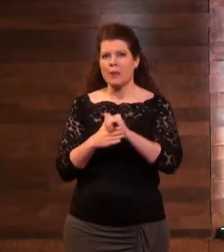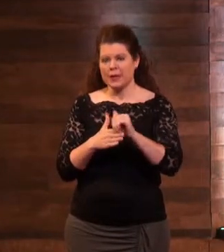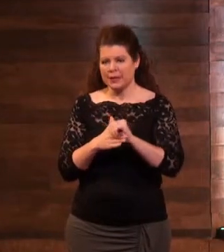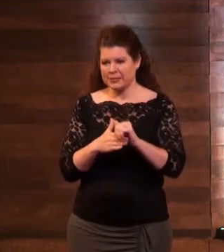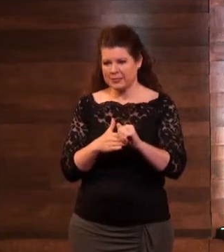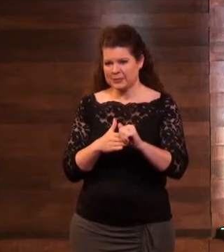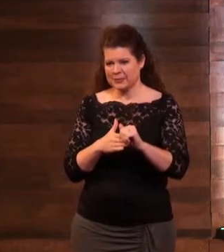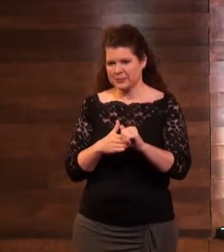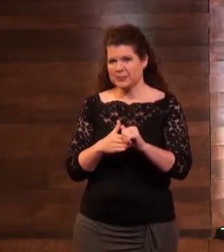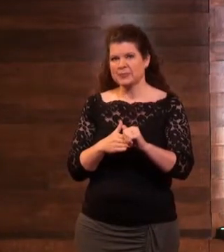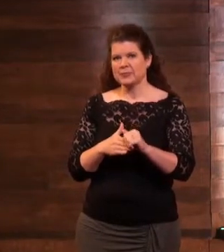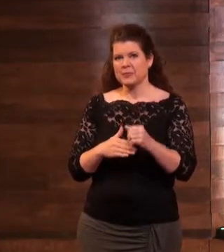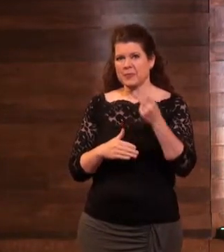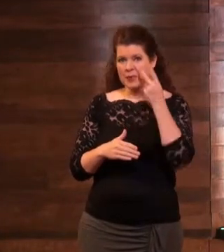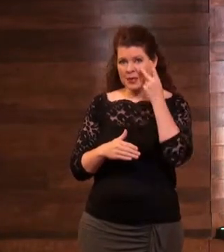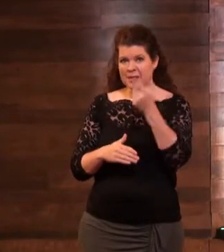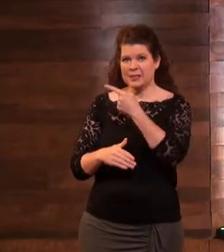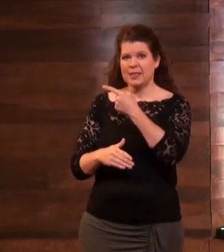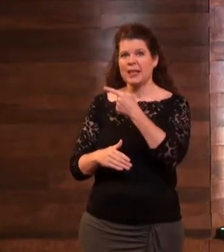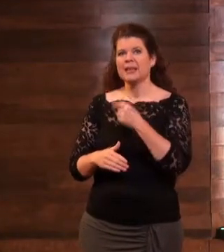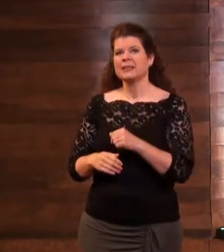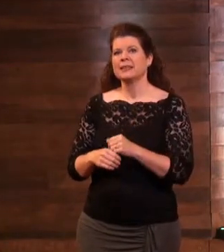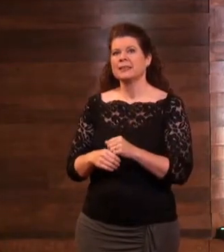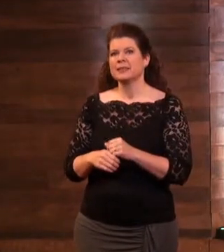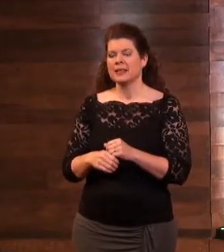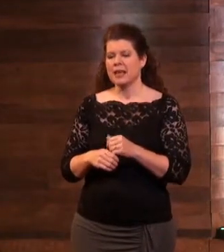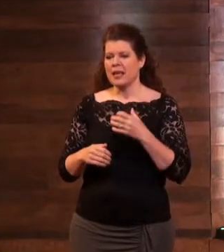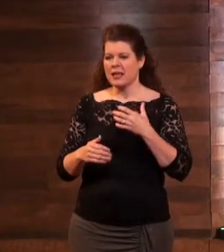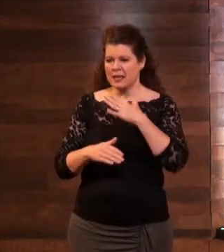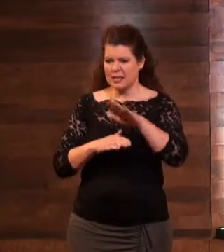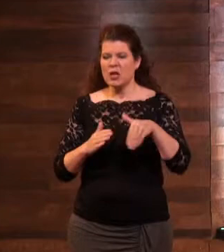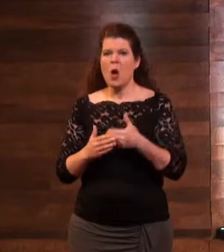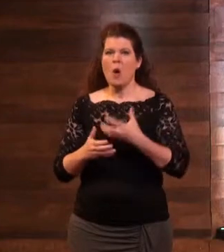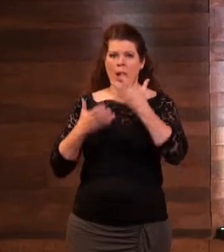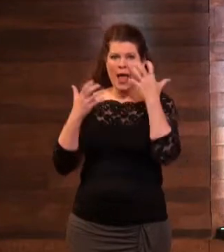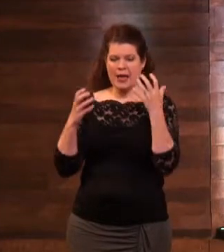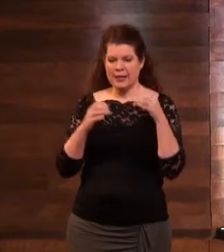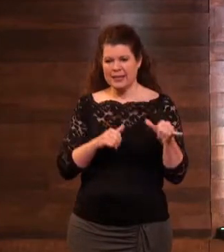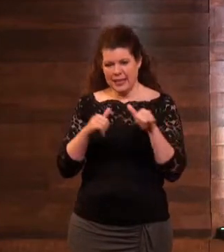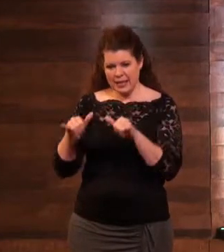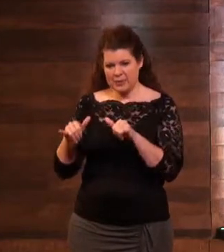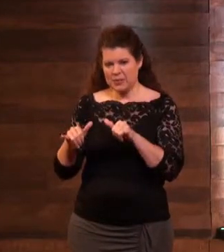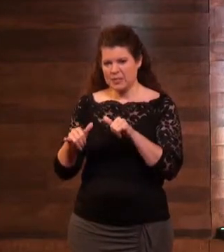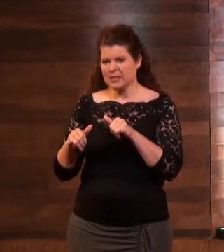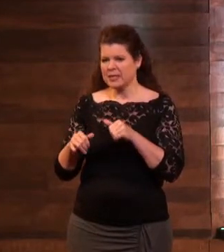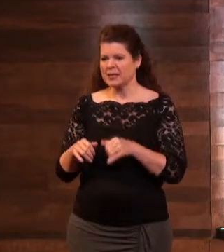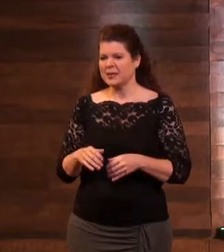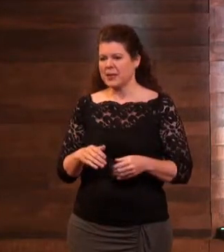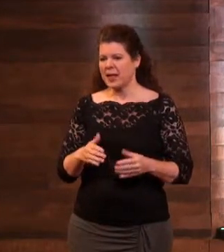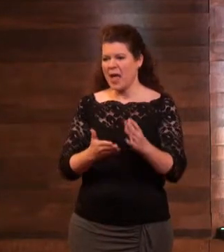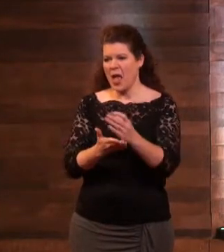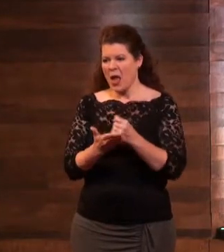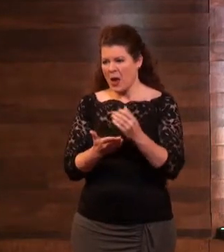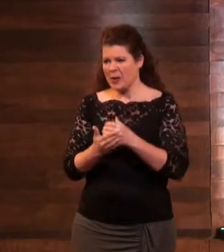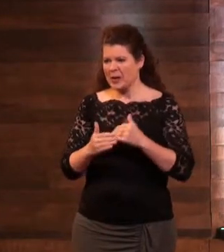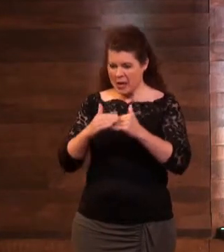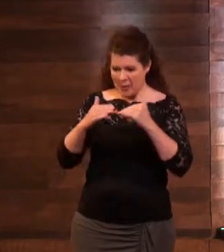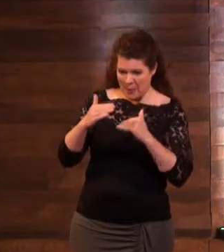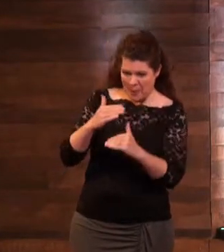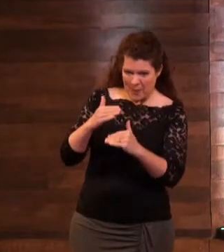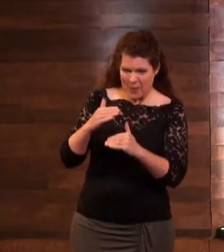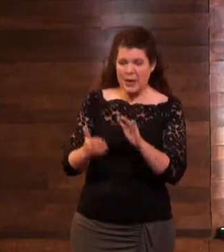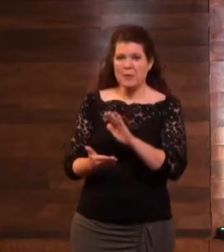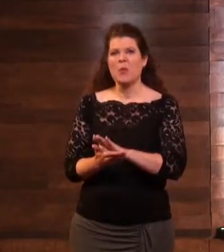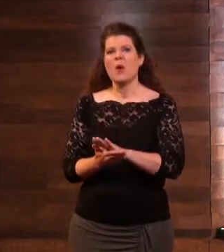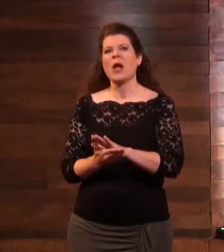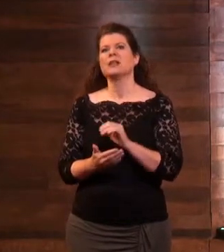work I go. And the more modern version of that, despite all my rage, I'm still making minimum wage. Then the more realistic